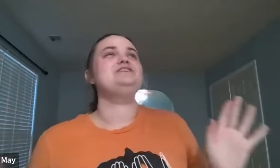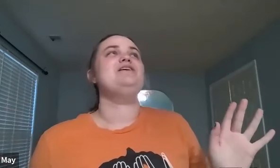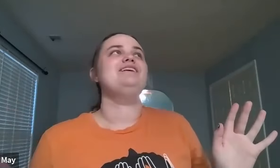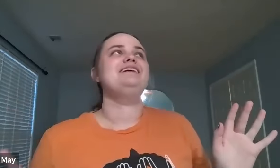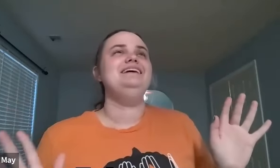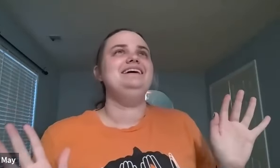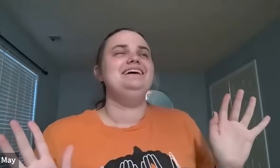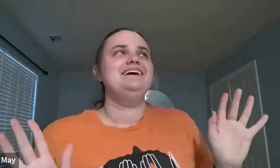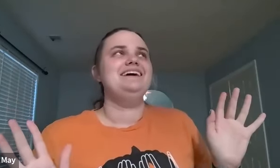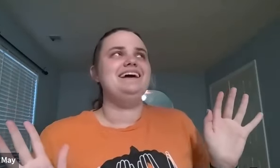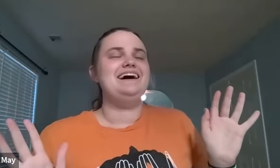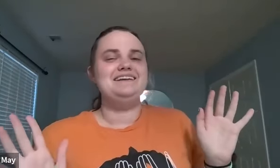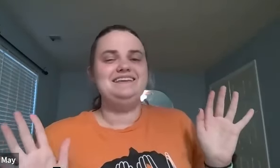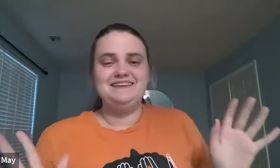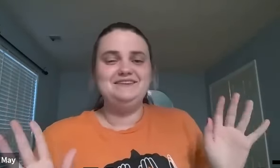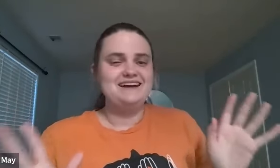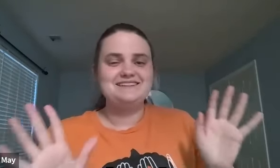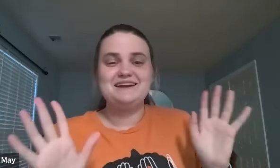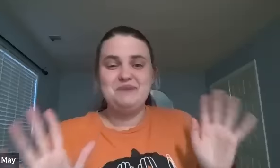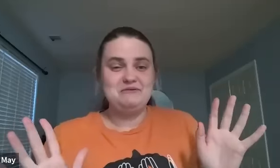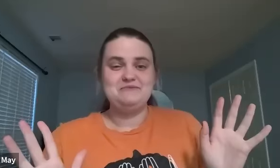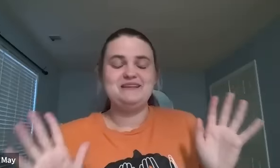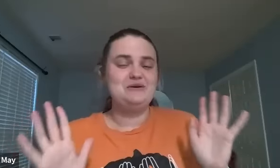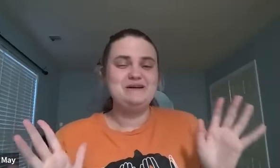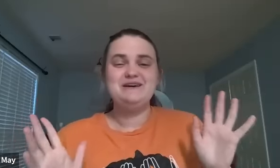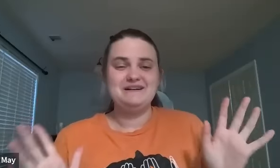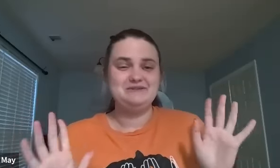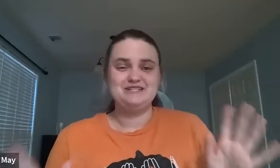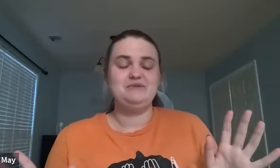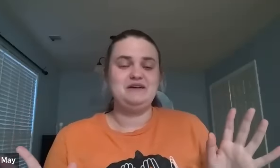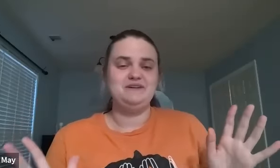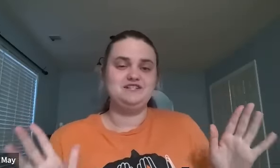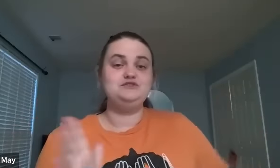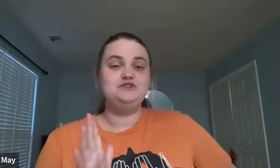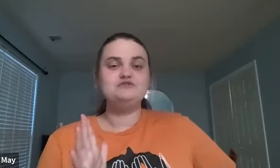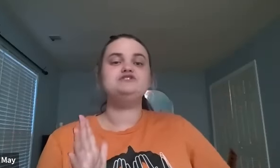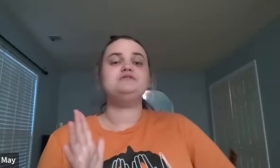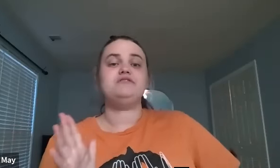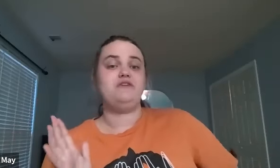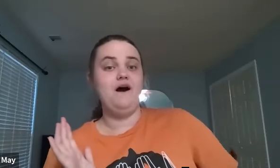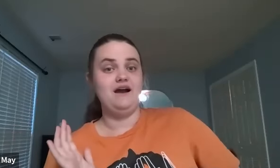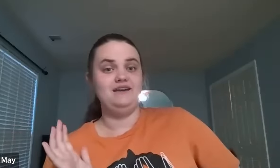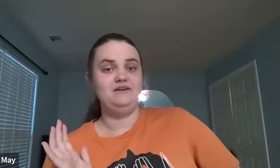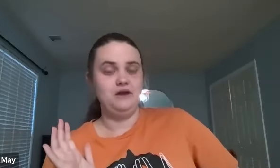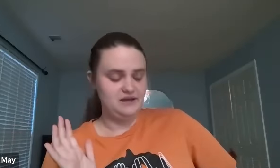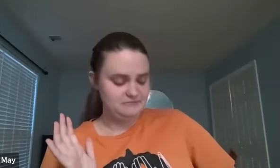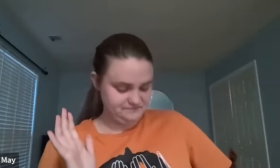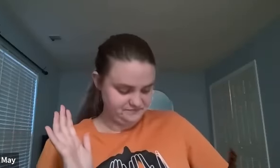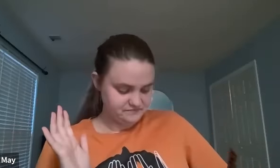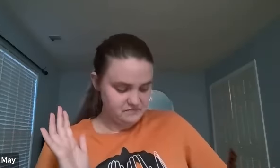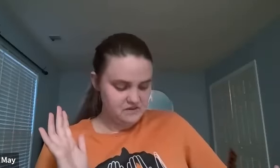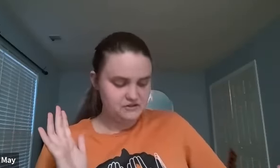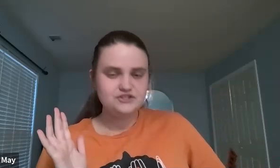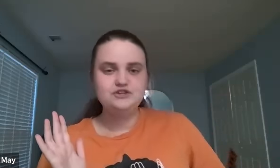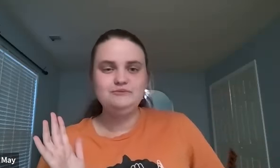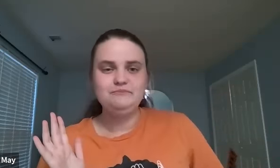dog, you guys got to bear with me. It's always hard to explain because you use your thigh, okay? So you